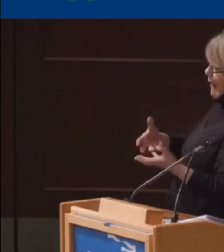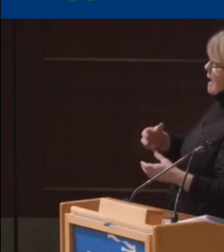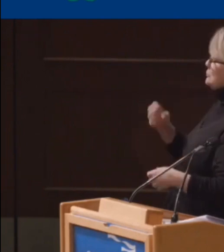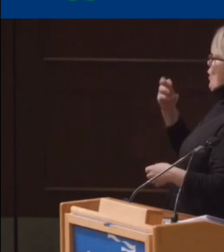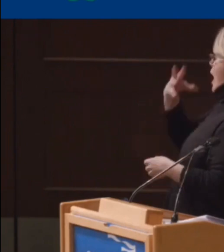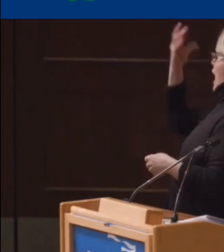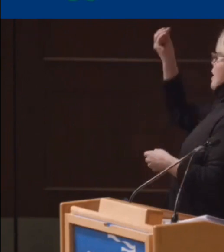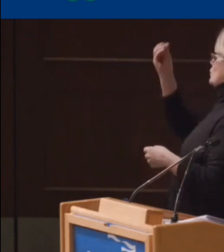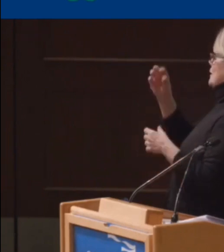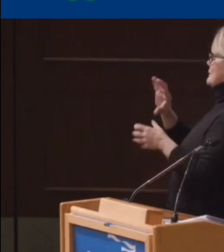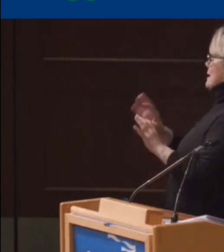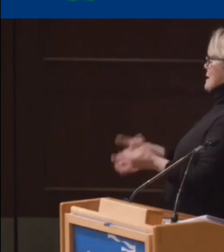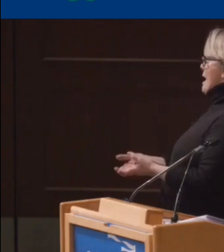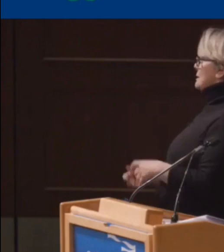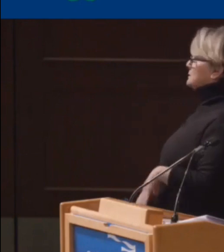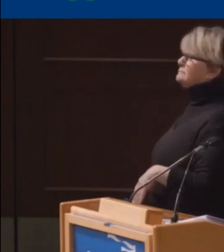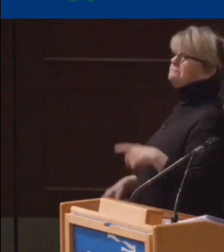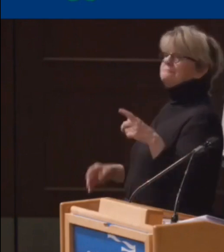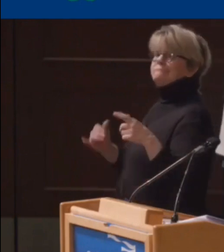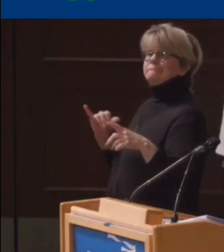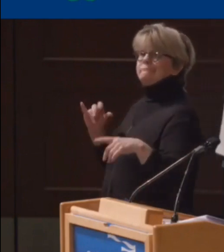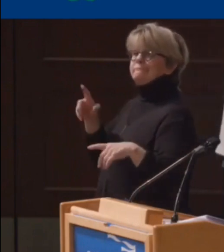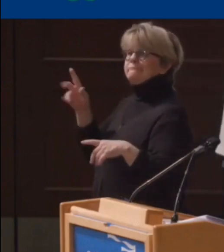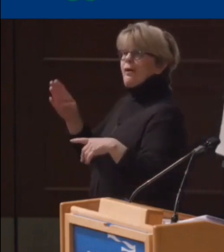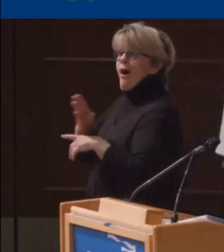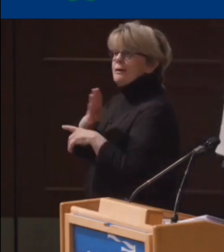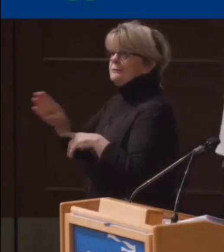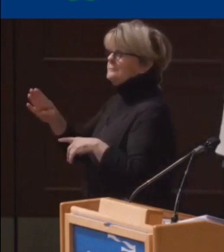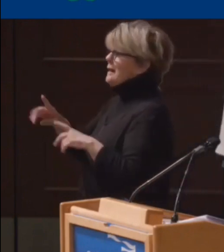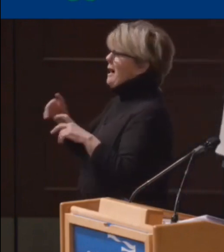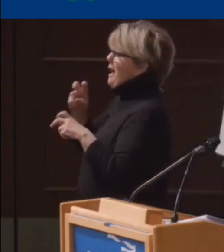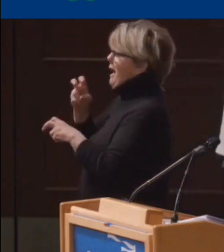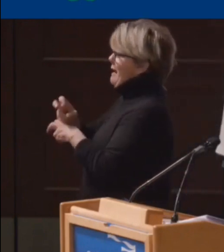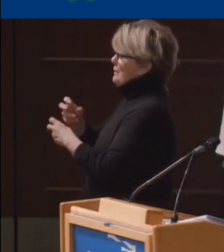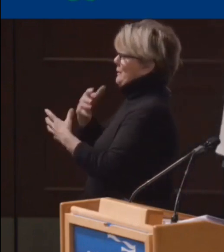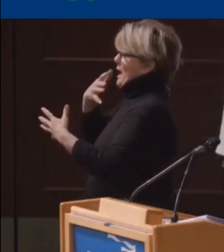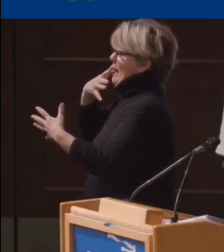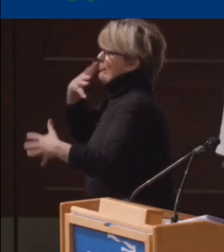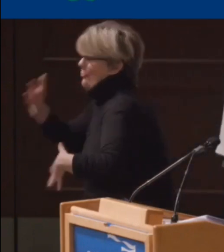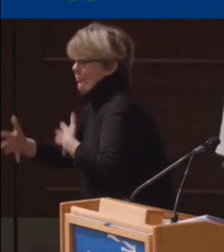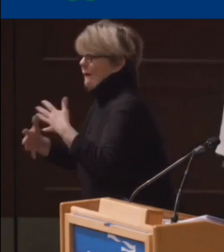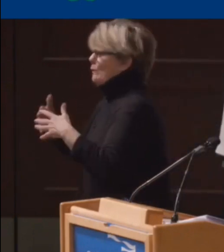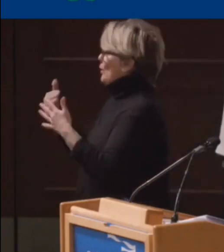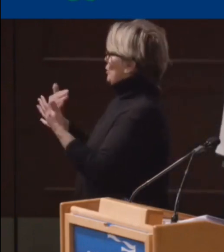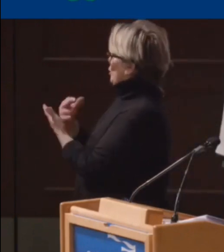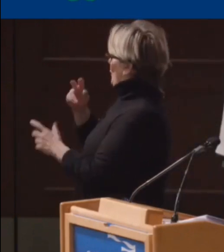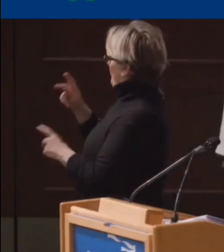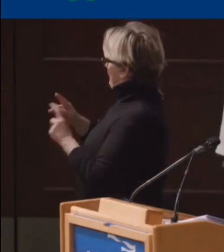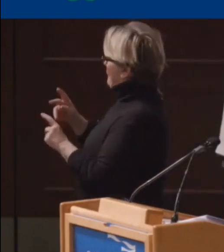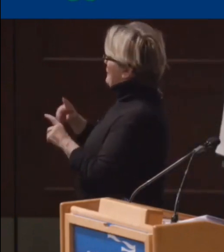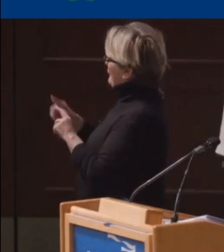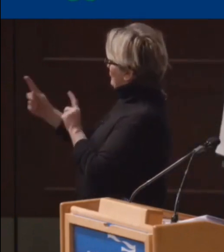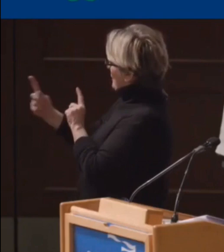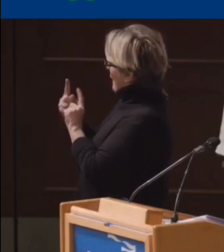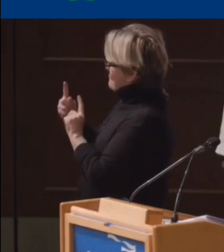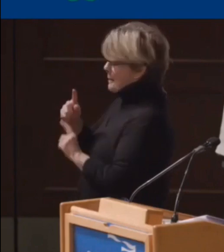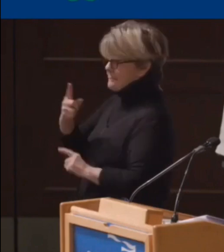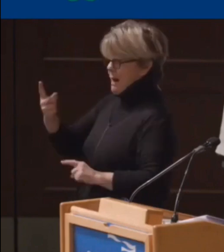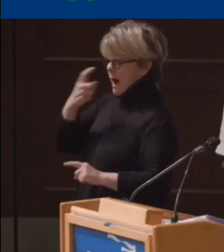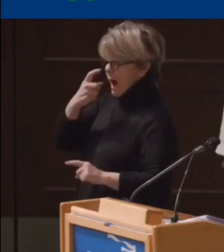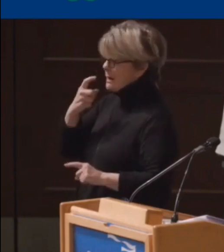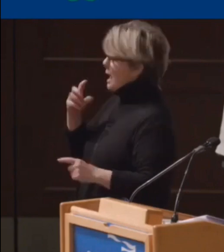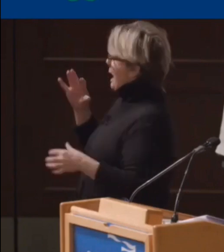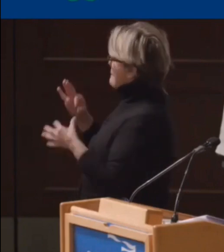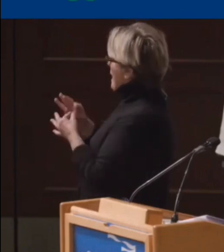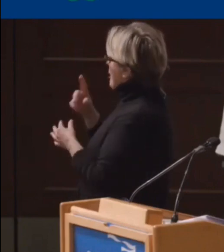Like many people on the autism spectrum, it is hard for me to initiate with new people. But if you came up to me and asked me a question about